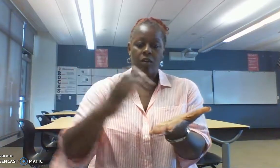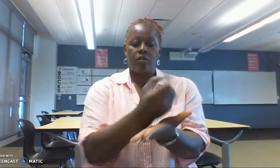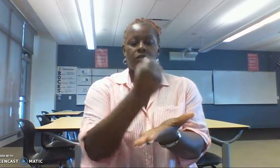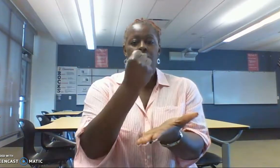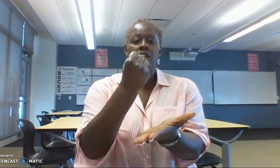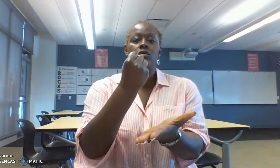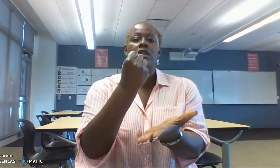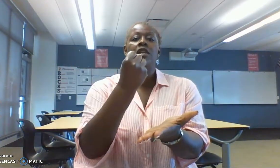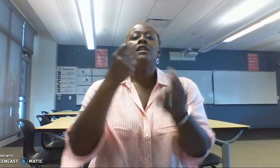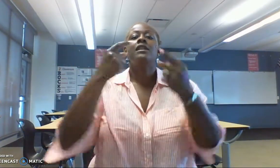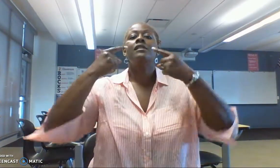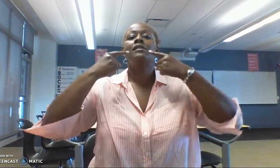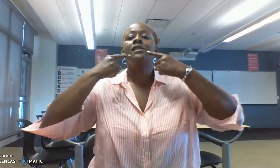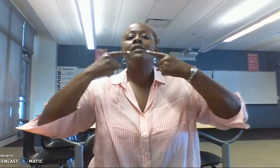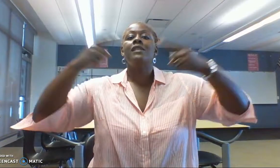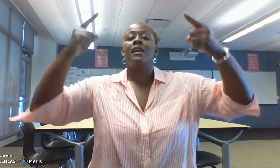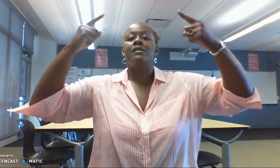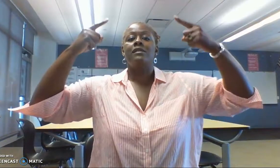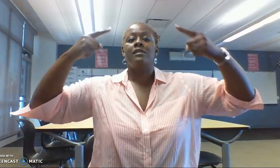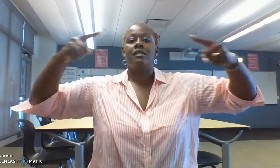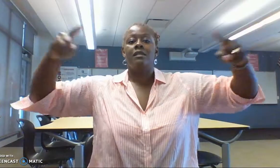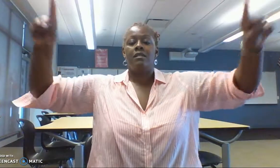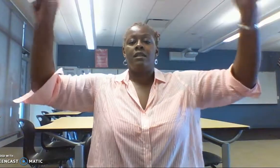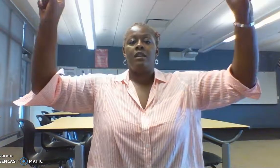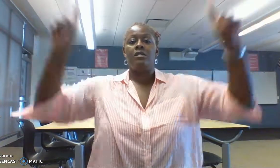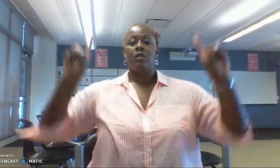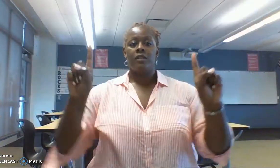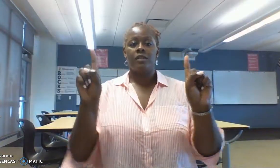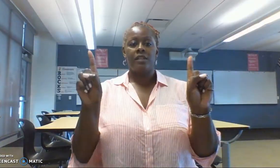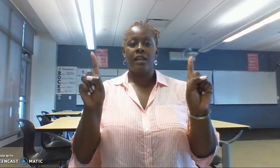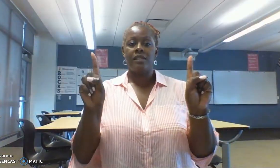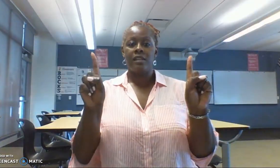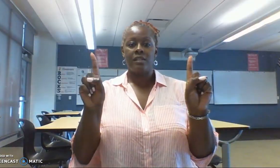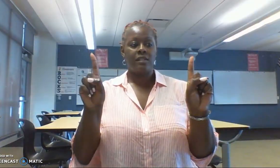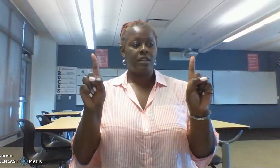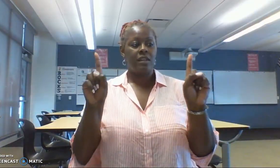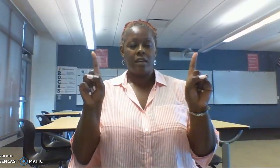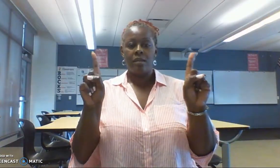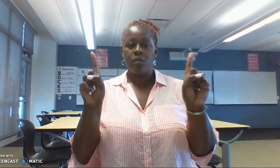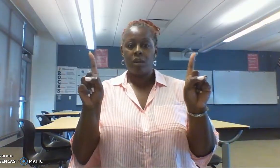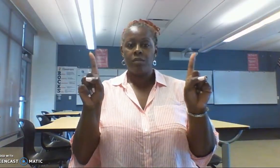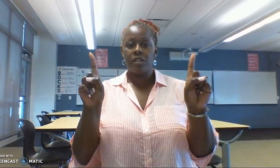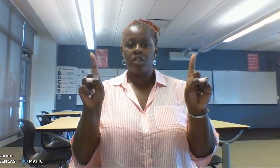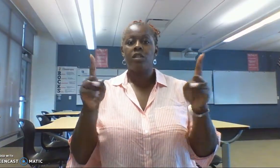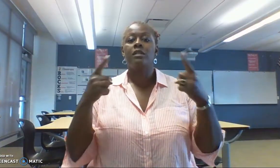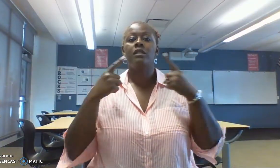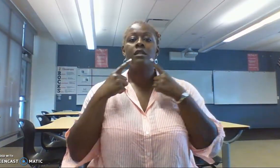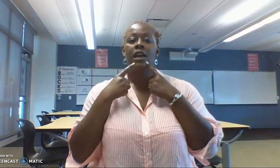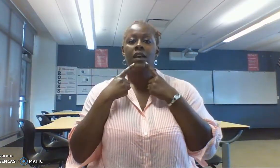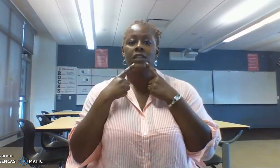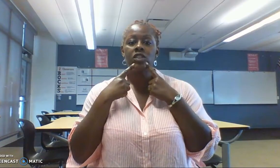earn victory, success. So the success is the 1 position at the